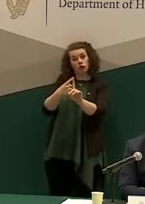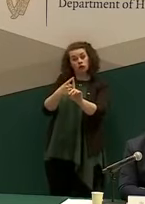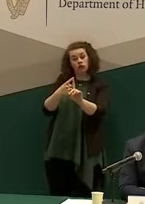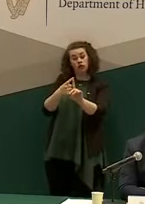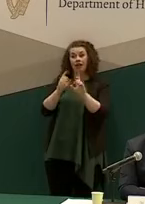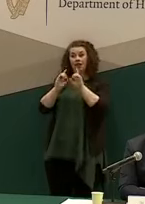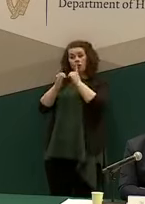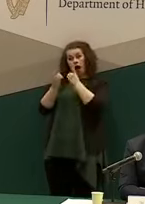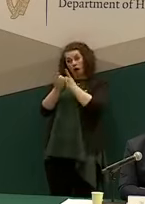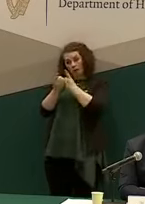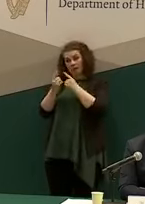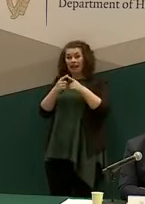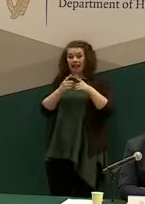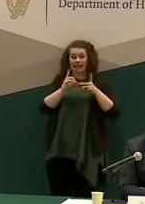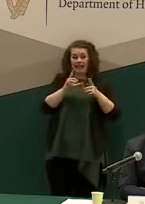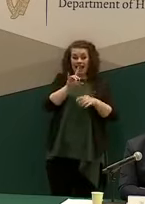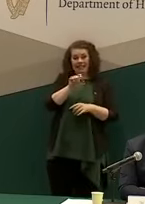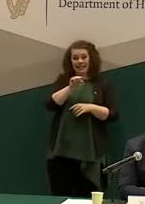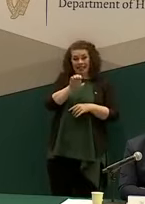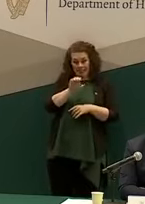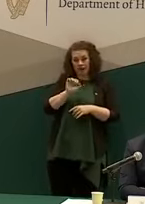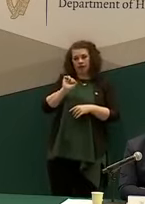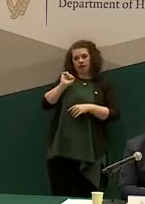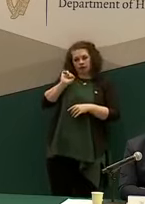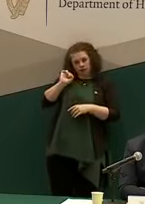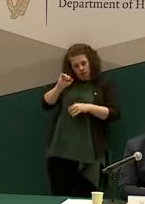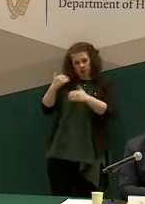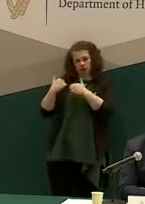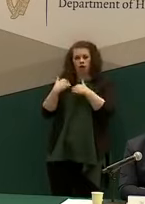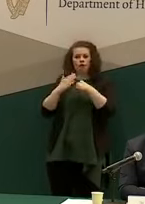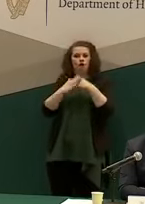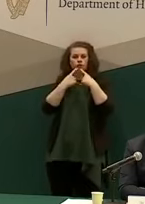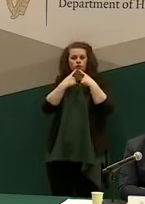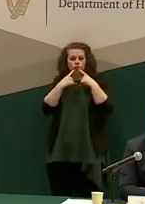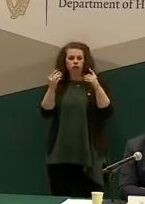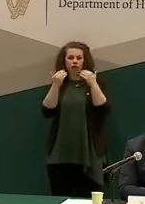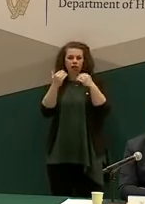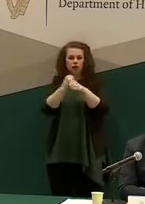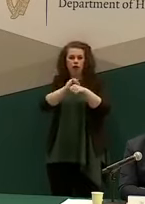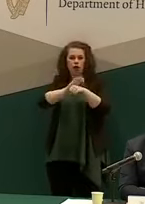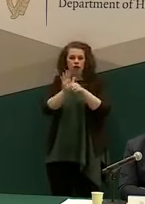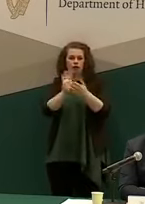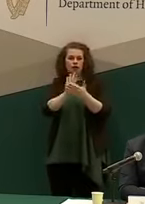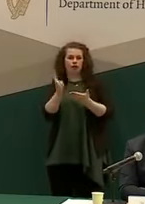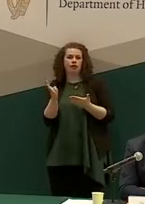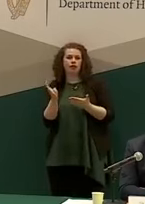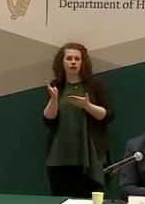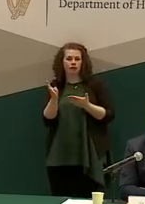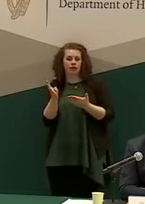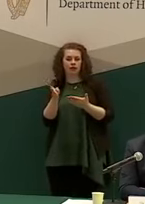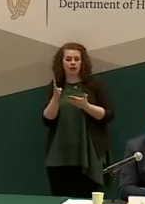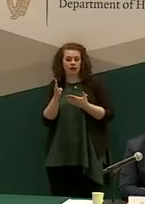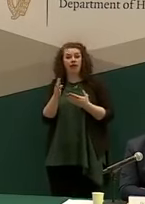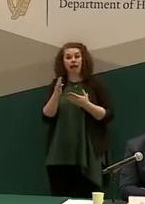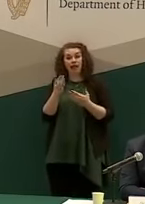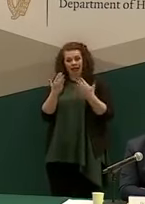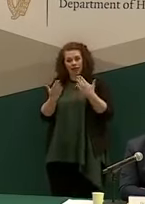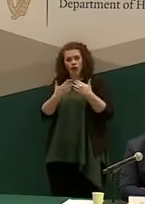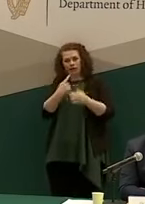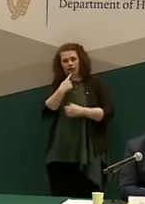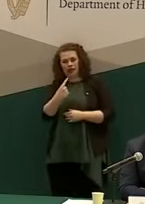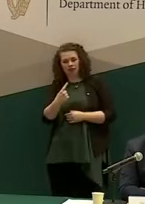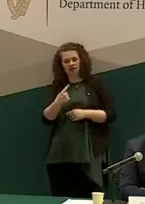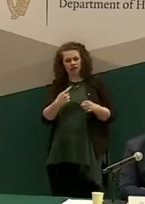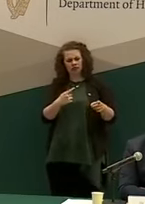department and the HSE were the lead in disclosing information regarding COVID-19, and the homes were instructed in this regard. Does that not